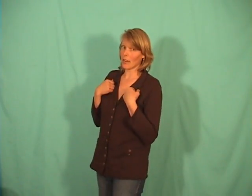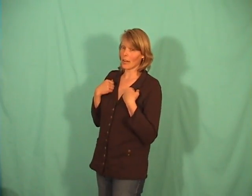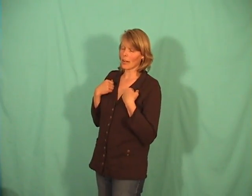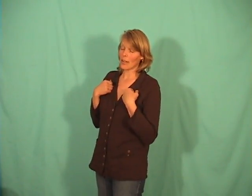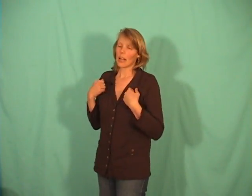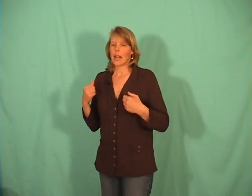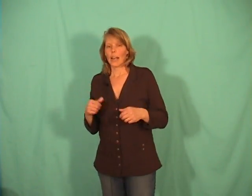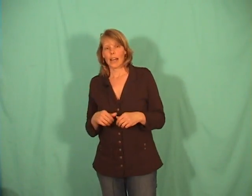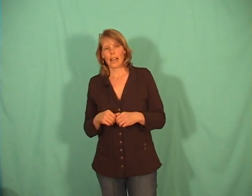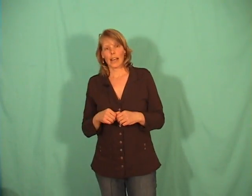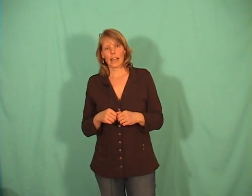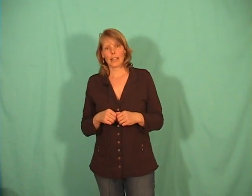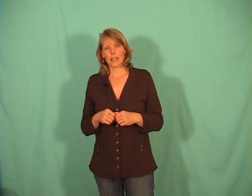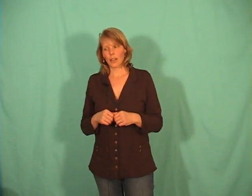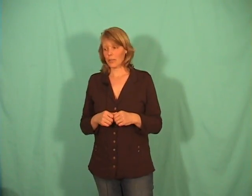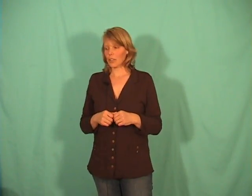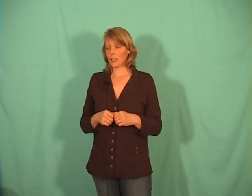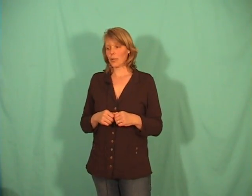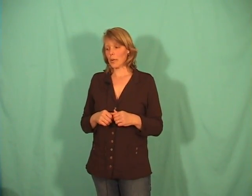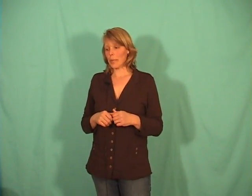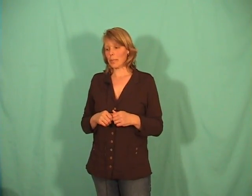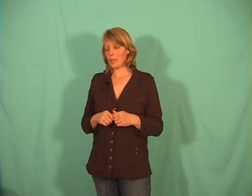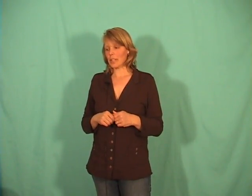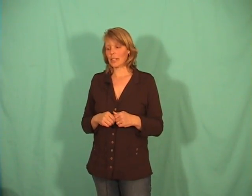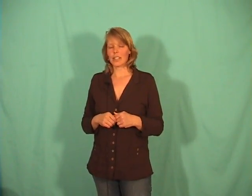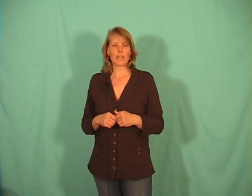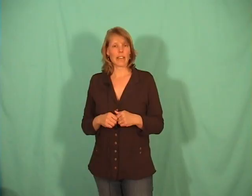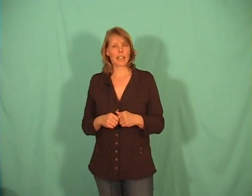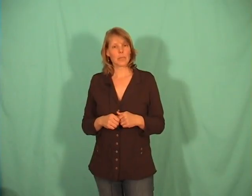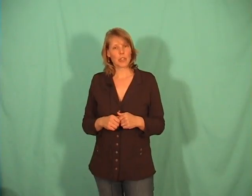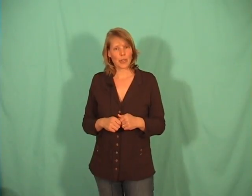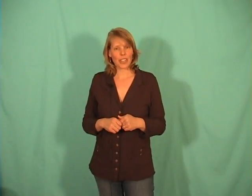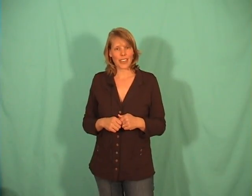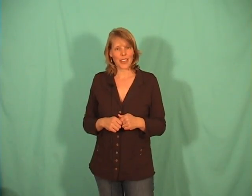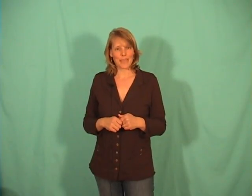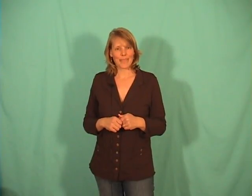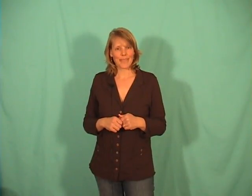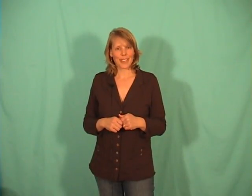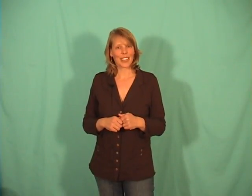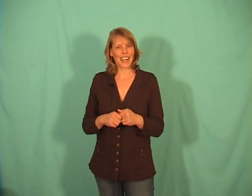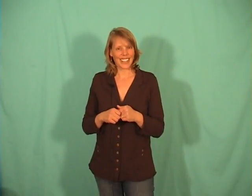carrier. And hopefully you'll remember at least the vast majority of them. Good luck.